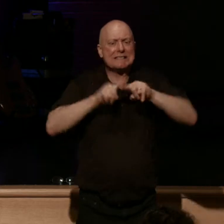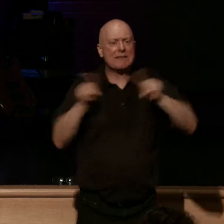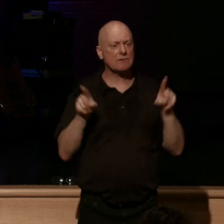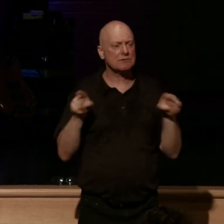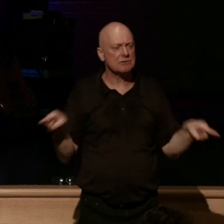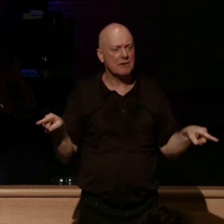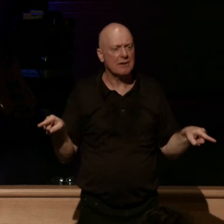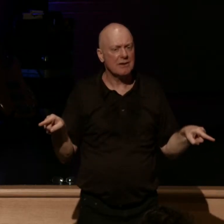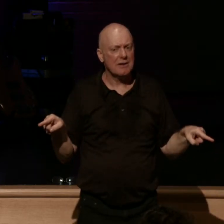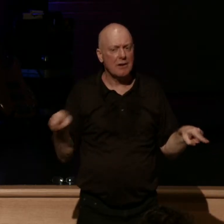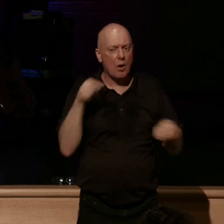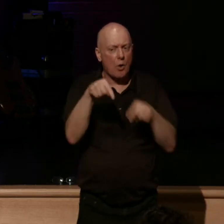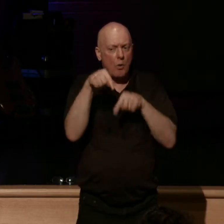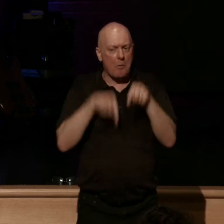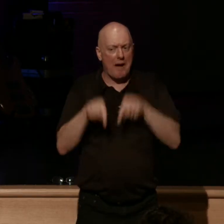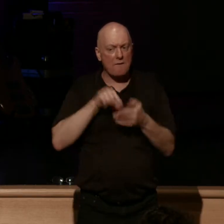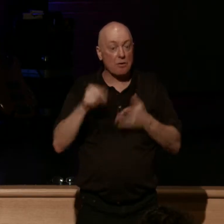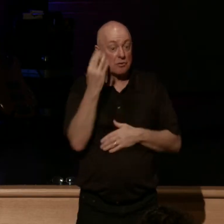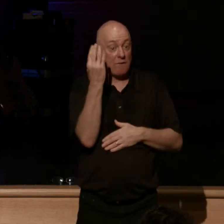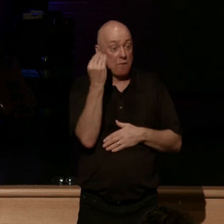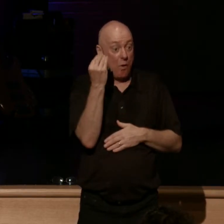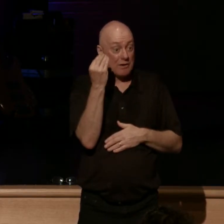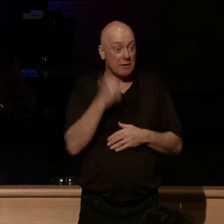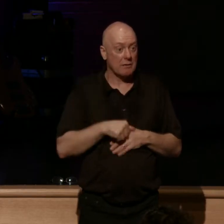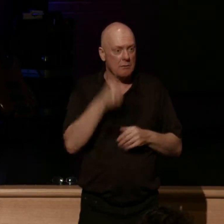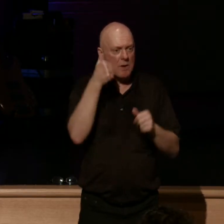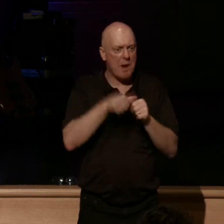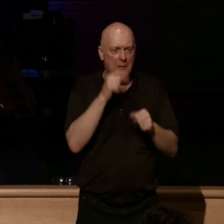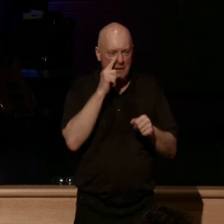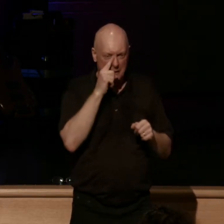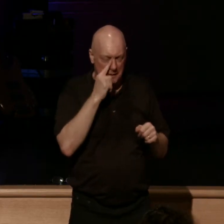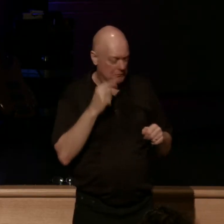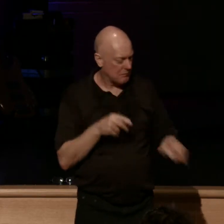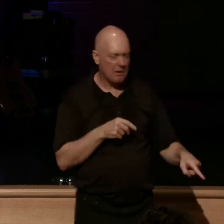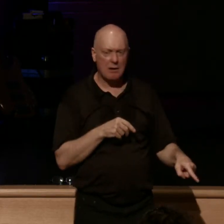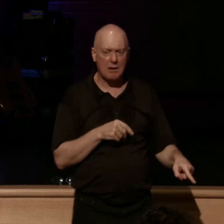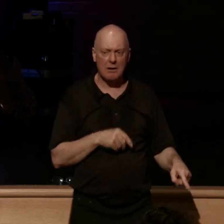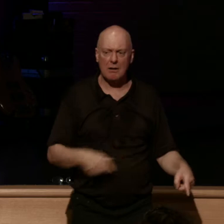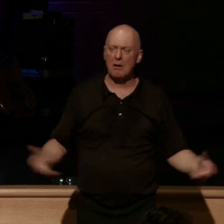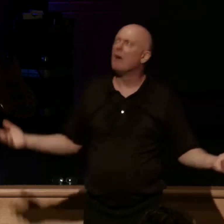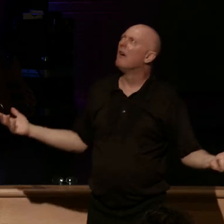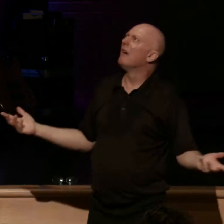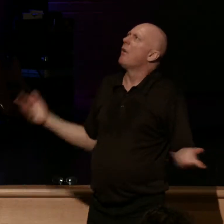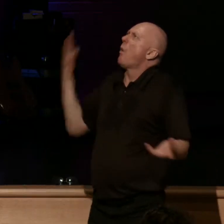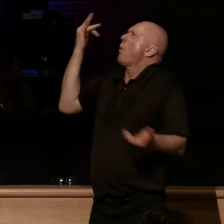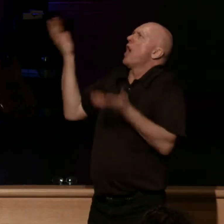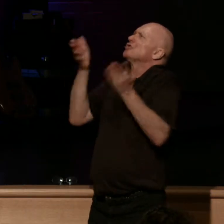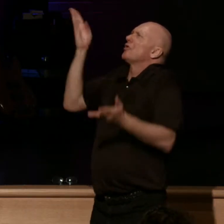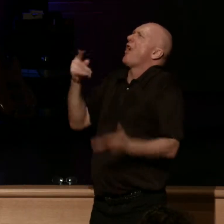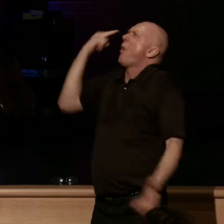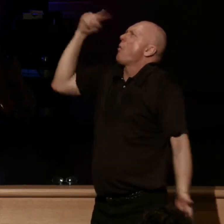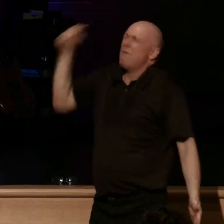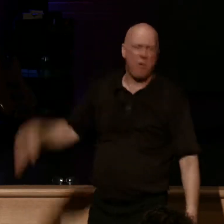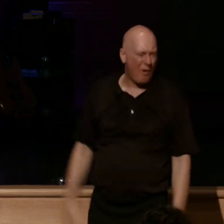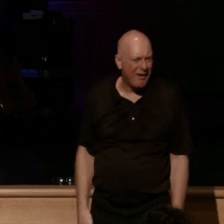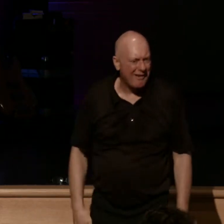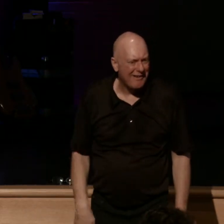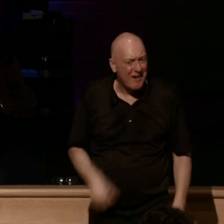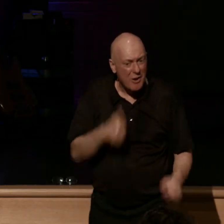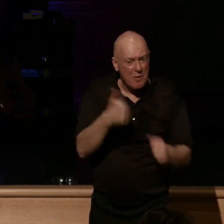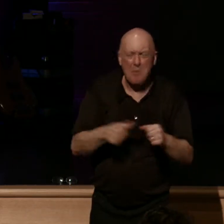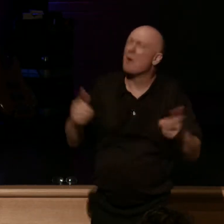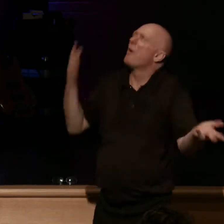pulls us back to verse 14. Remember what the callous people said? The callous people said, it's vain to serve God. Okay? That's what